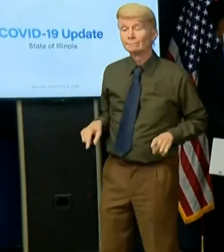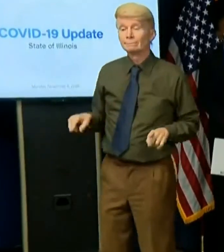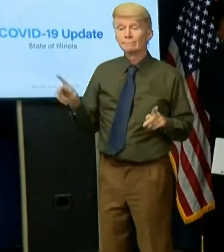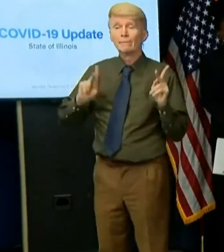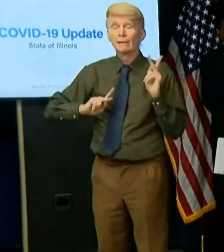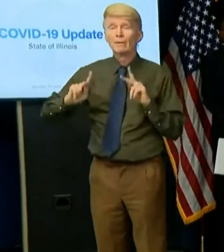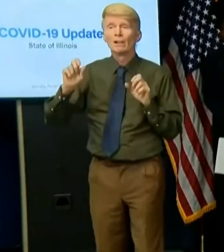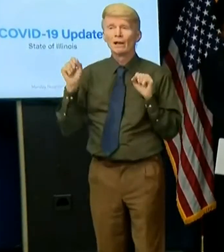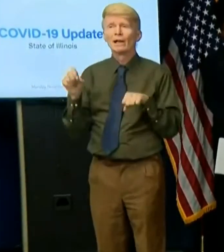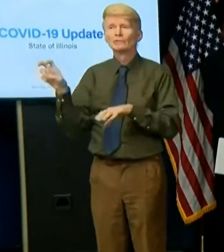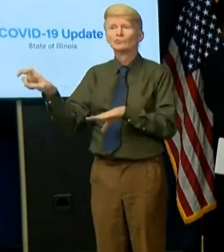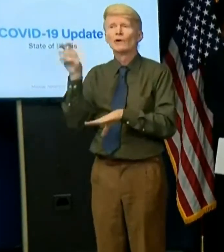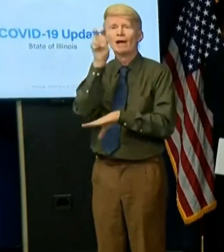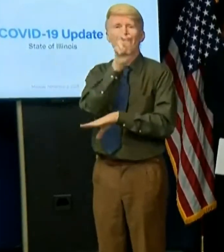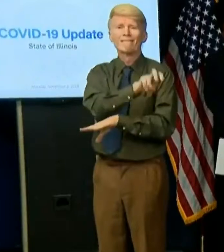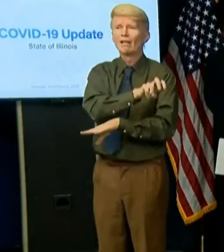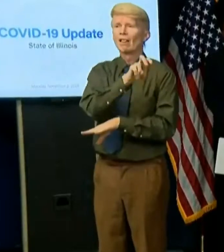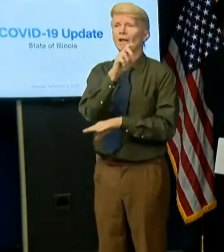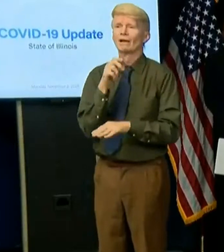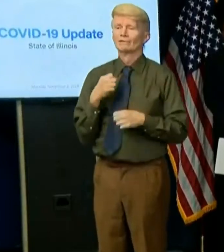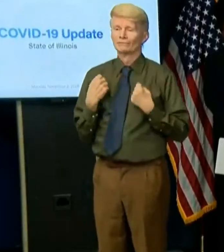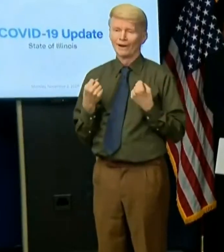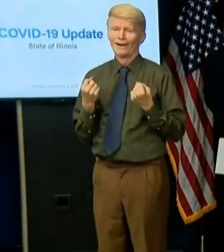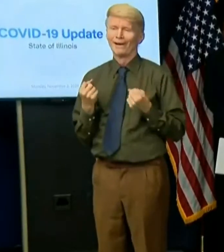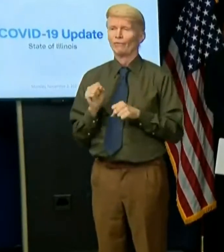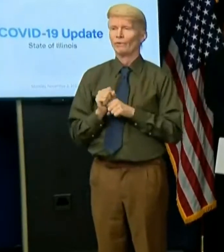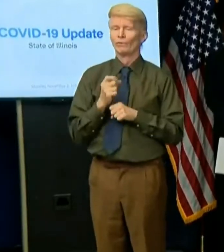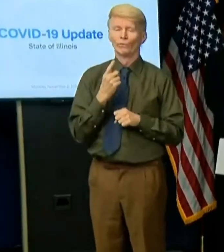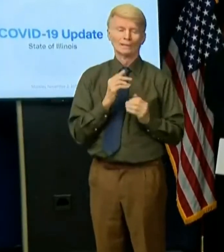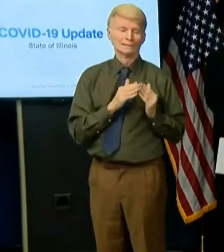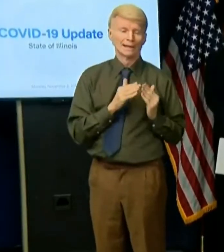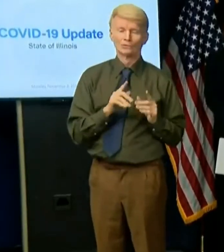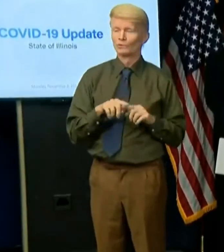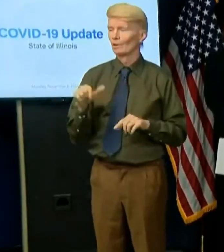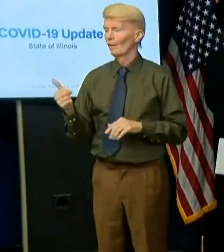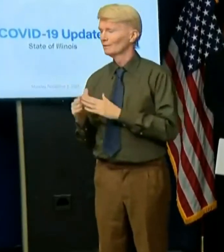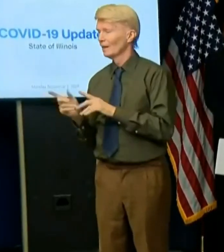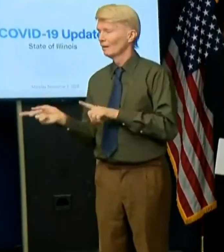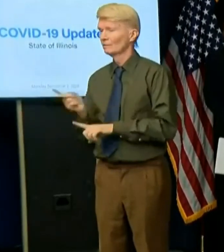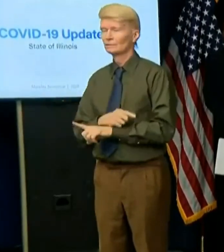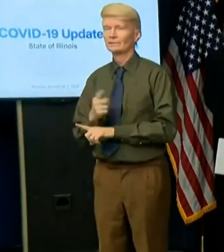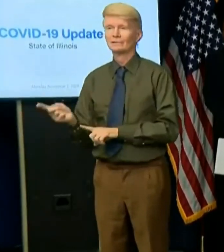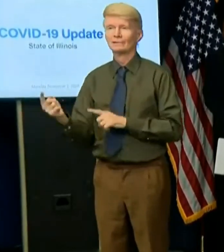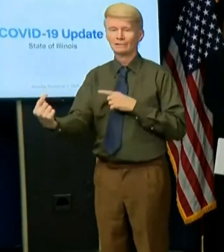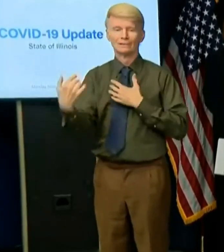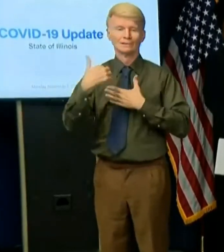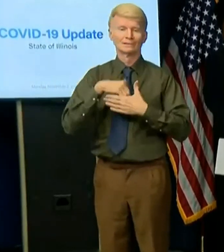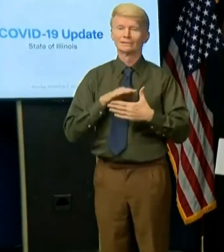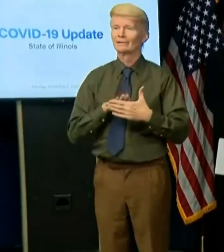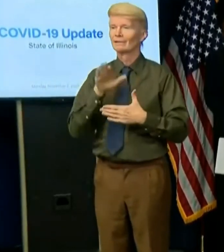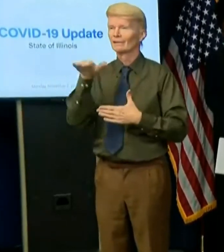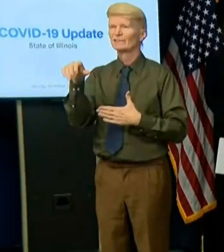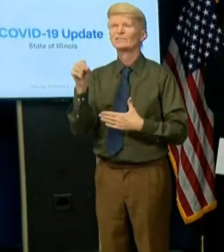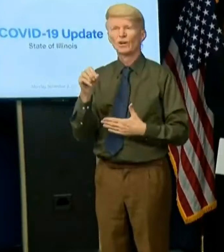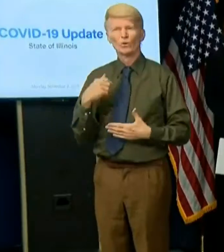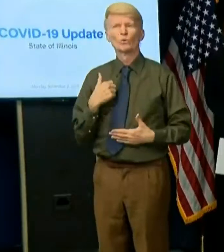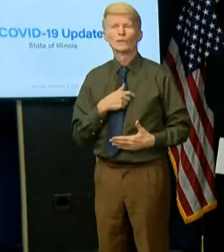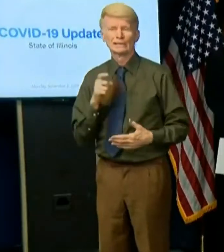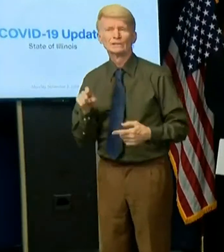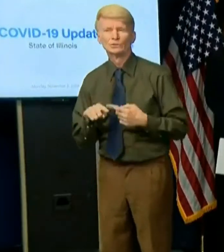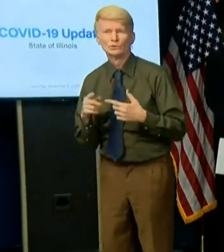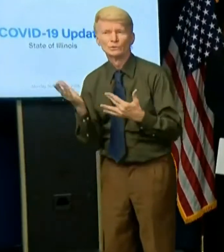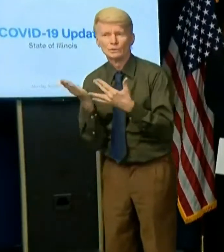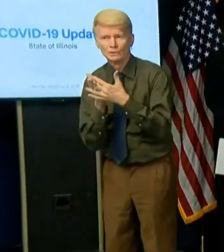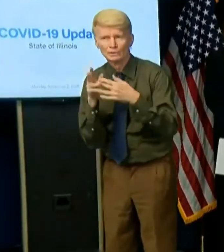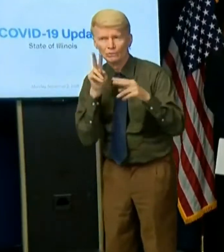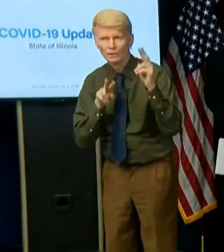people travel from one area to another, from one county to another, from one city to another, and so we do need to apply these mitigations across